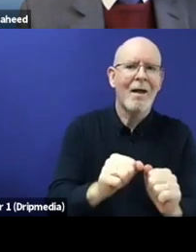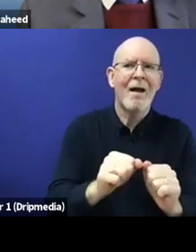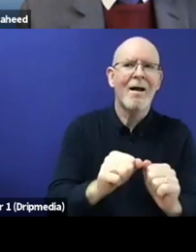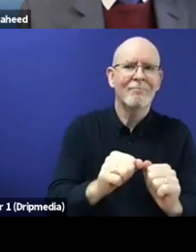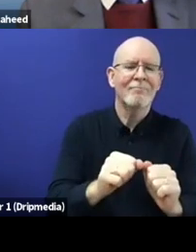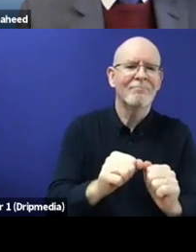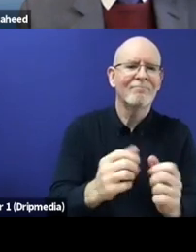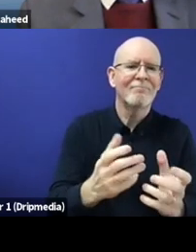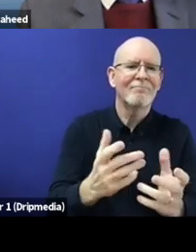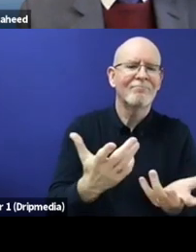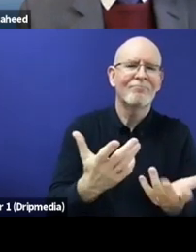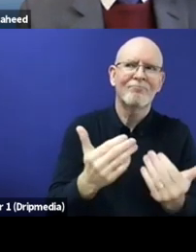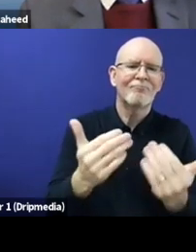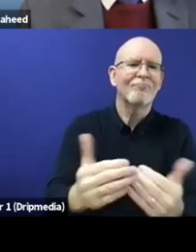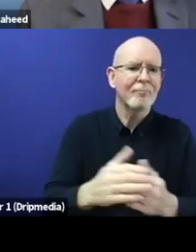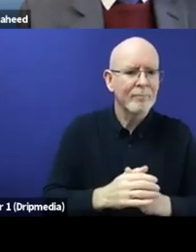as protection officers,